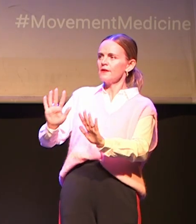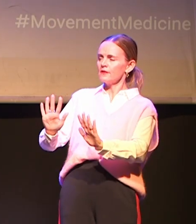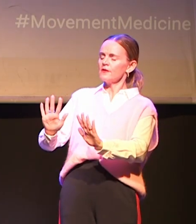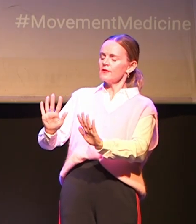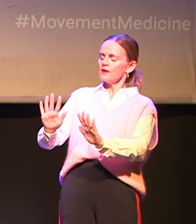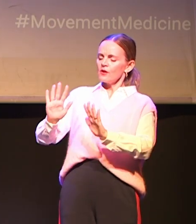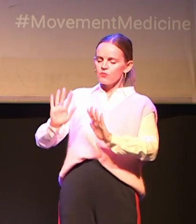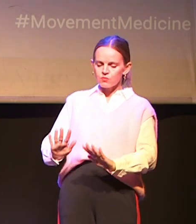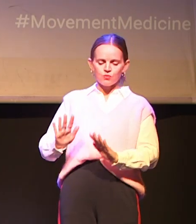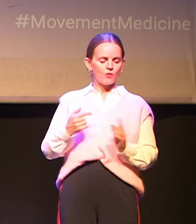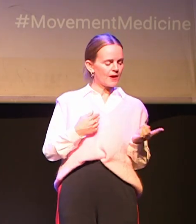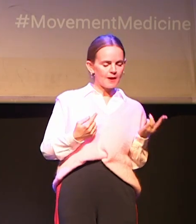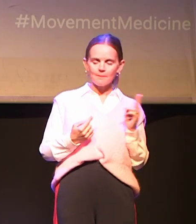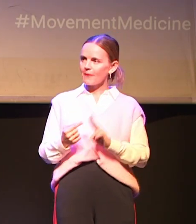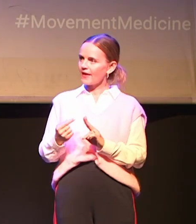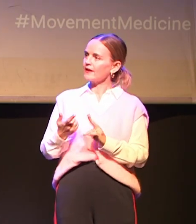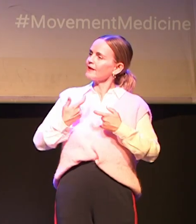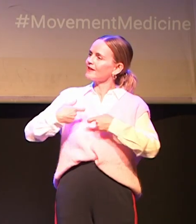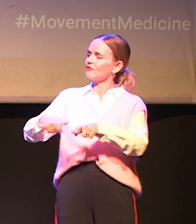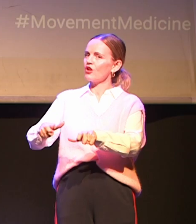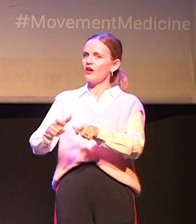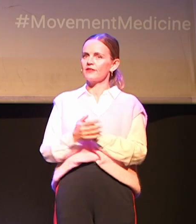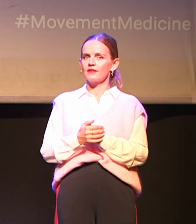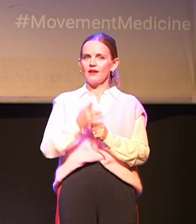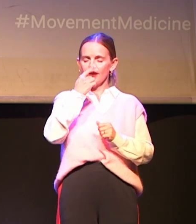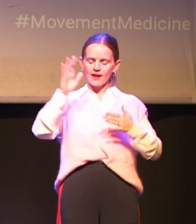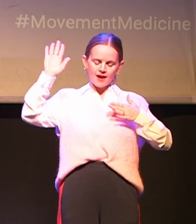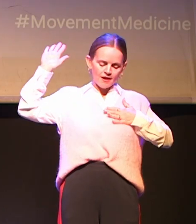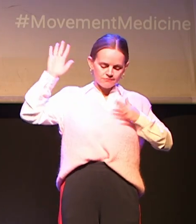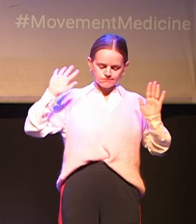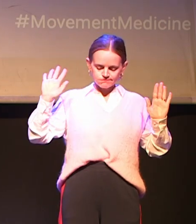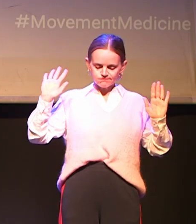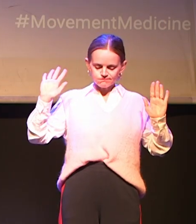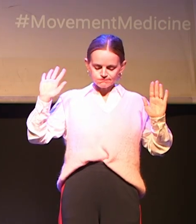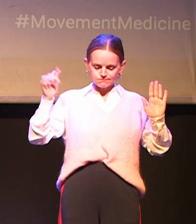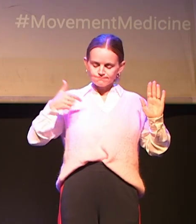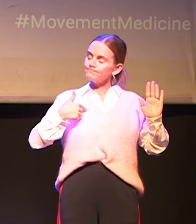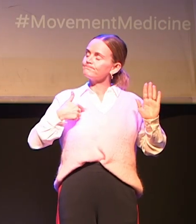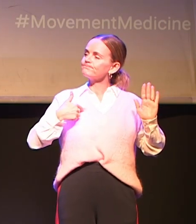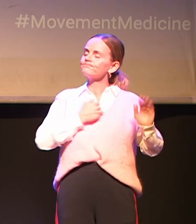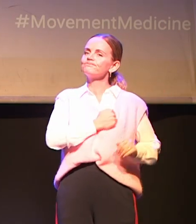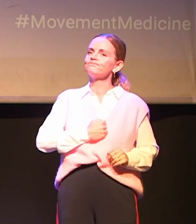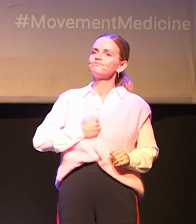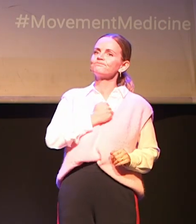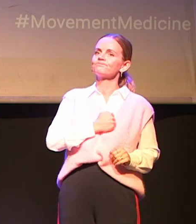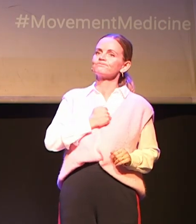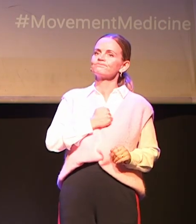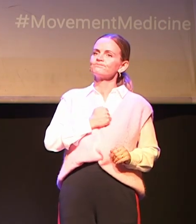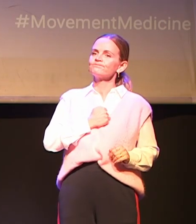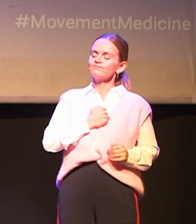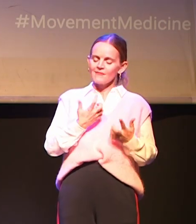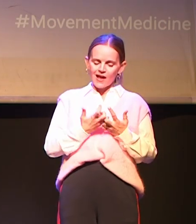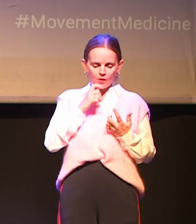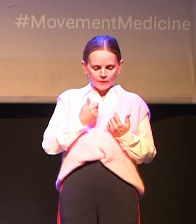back in the room? Can I own when I leaked my crap all over you and go, I deeply apologize, and here, this is how I'm going to